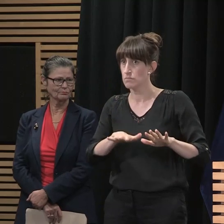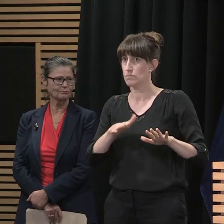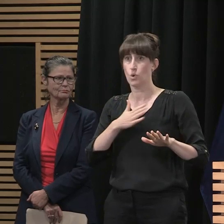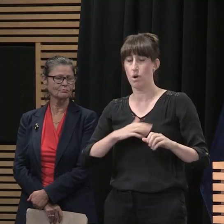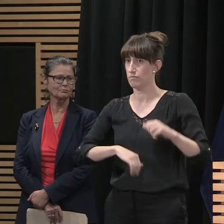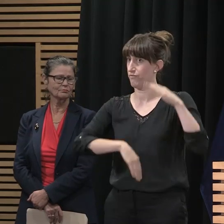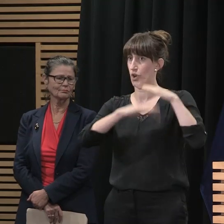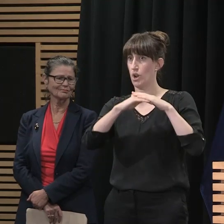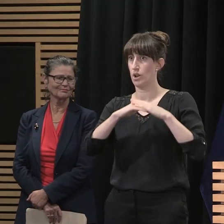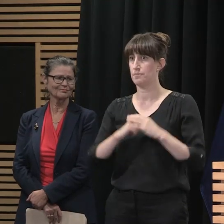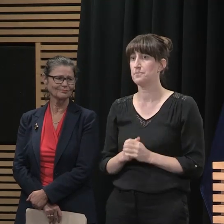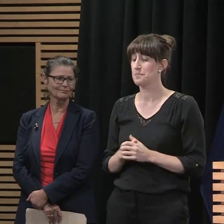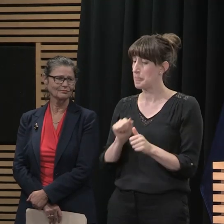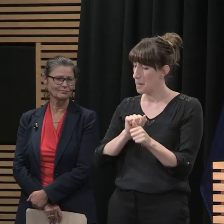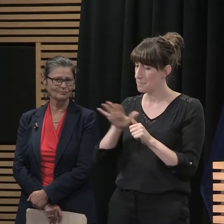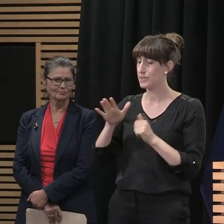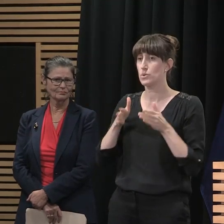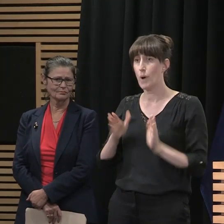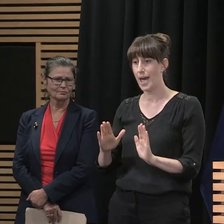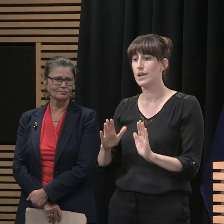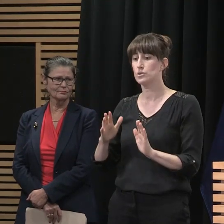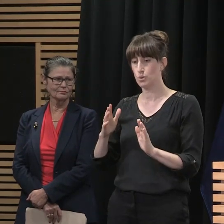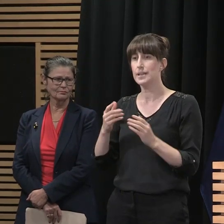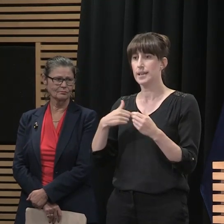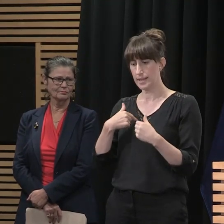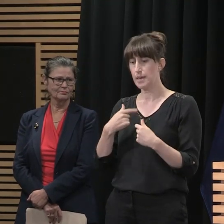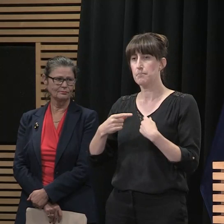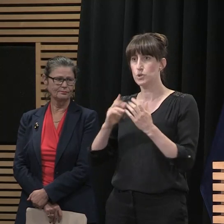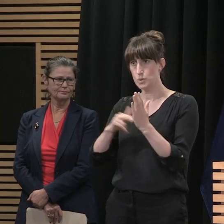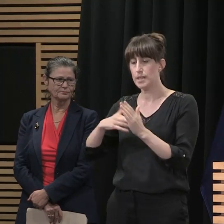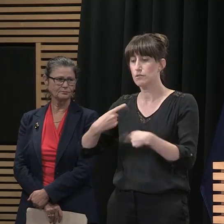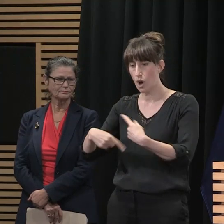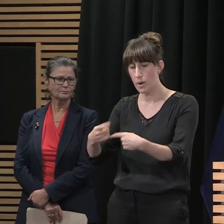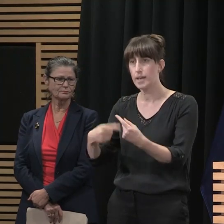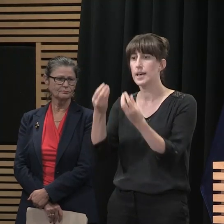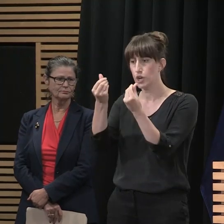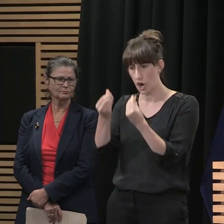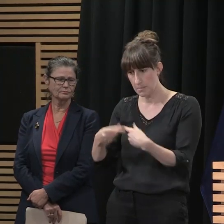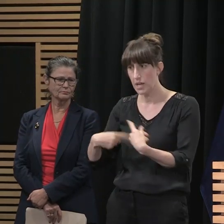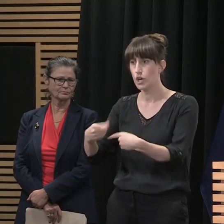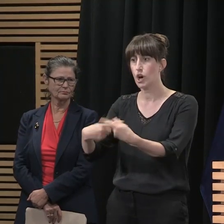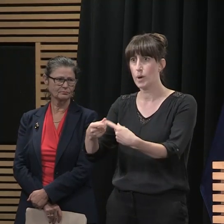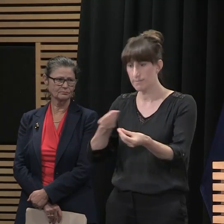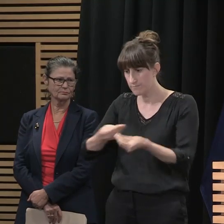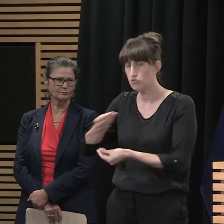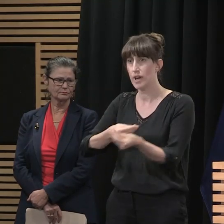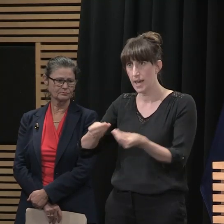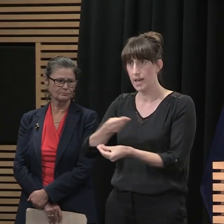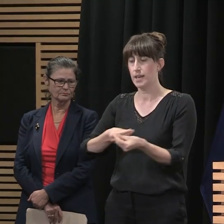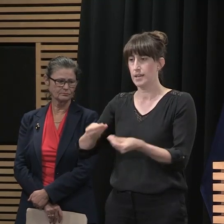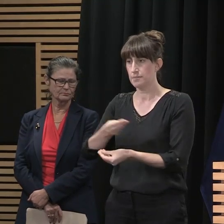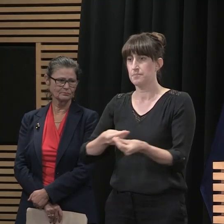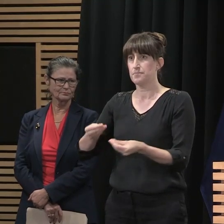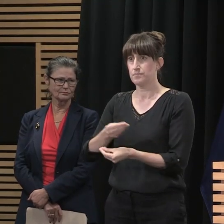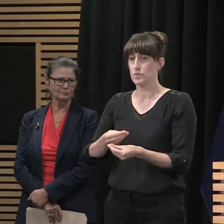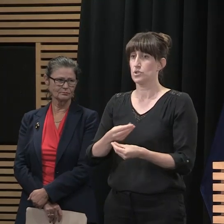safe and to keep the economy running. The National Crisis Management Centre is coordinating multiple streams of work, as you'd imagine,